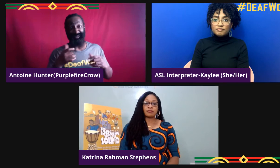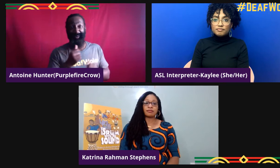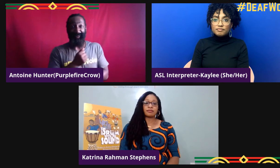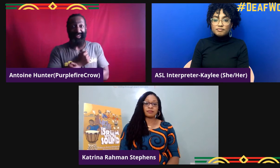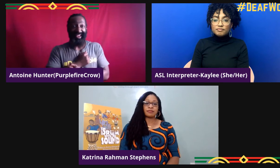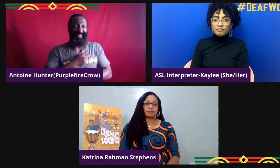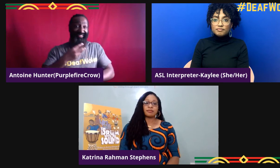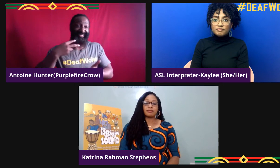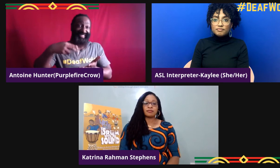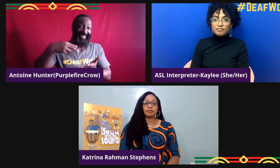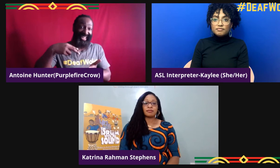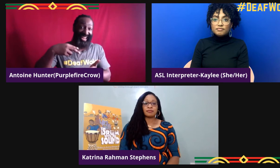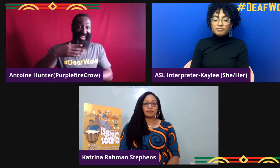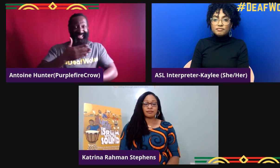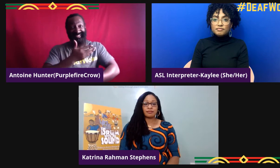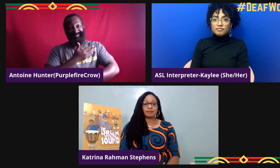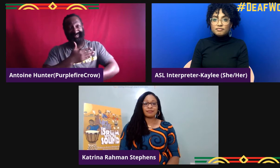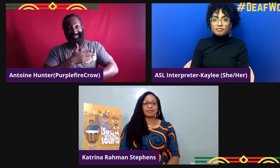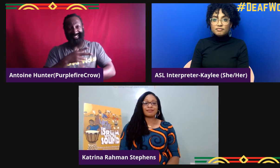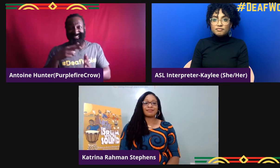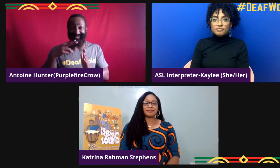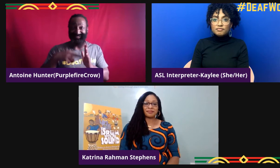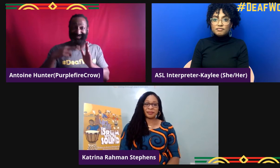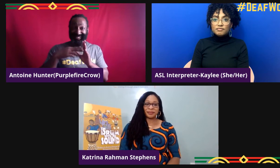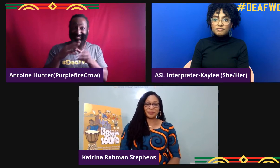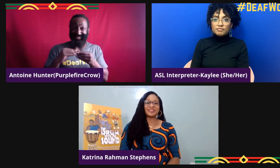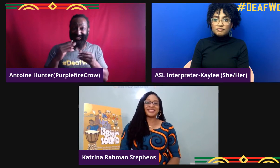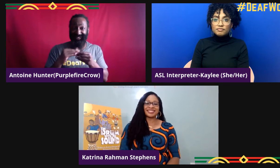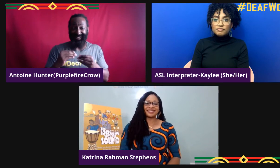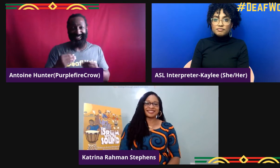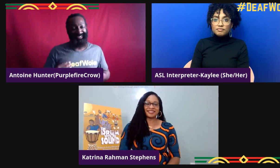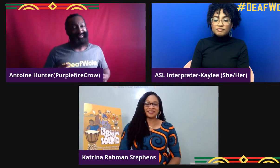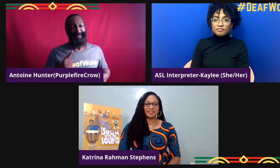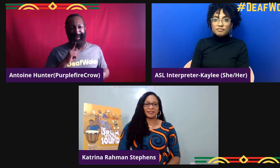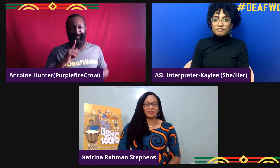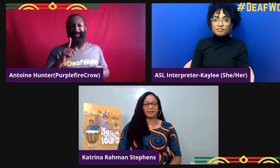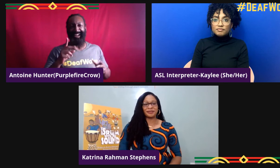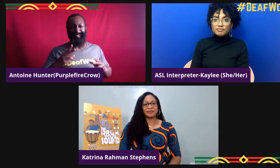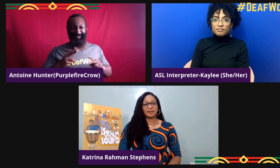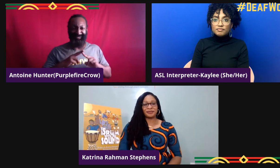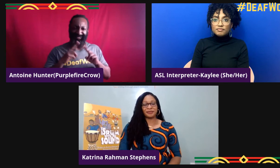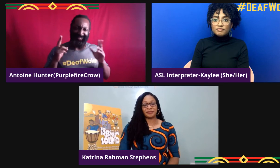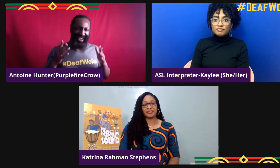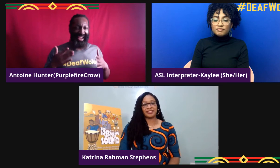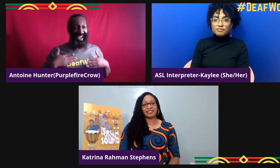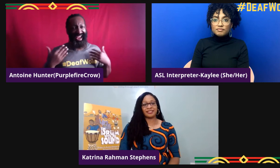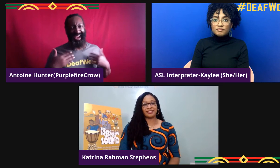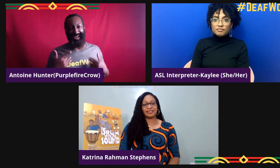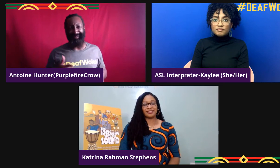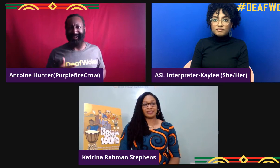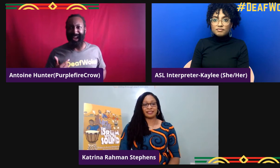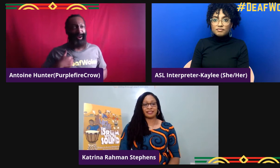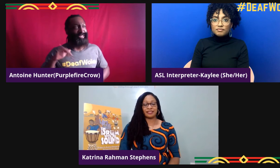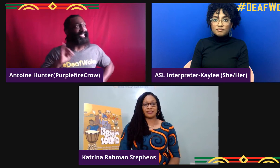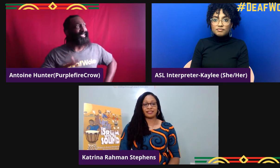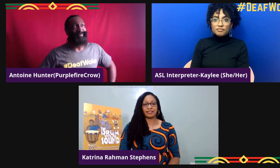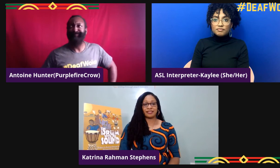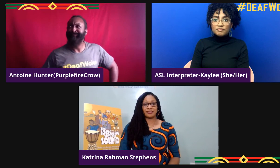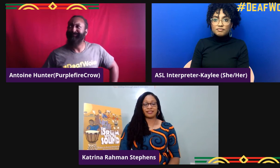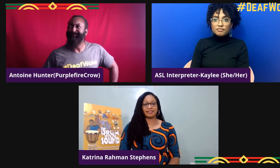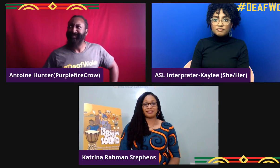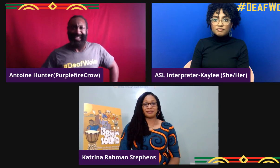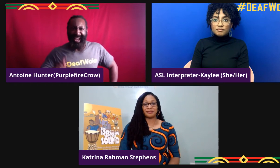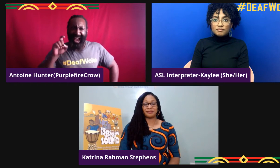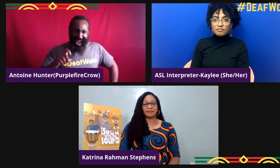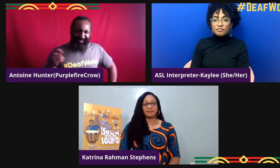deaf Black person, and we love to dance. We love music. We love reading stories. And I'm just